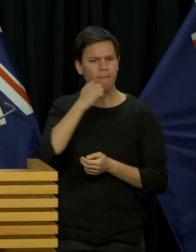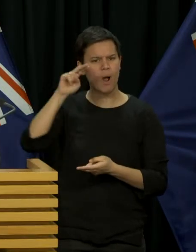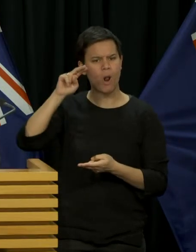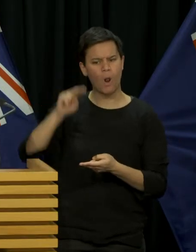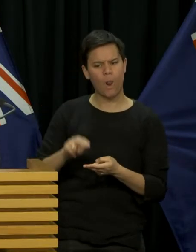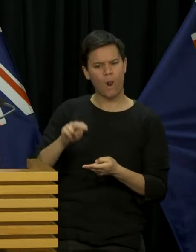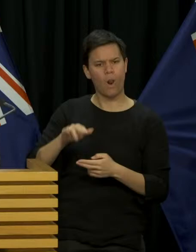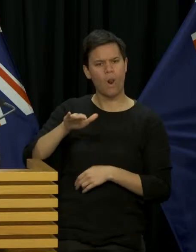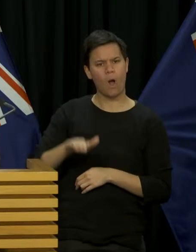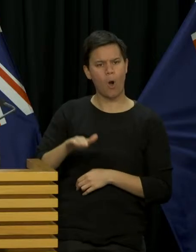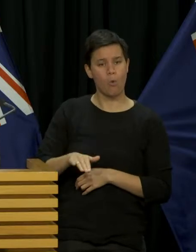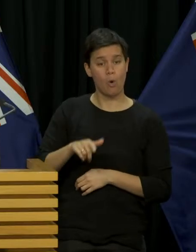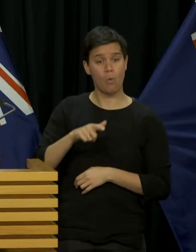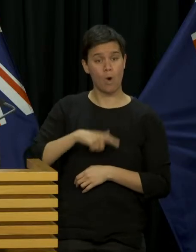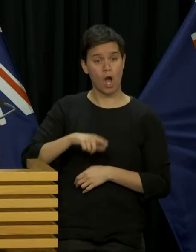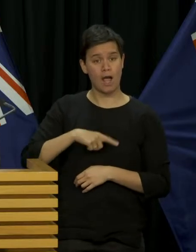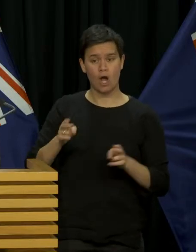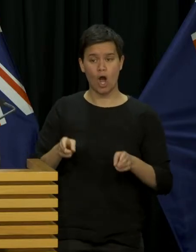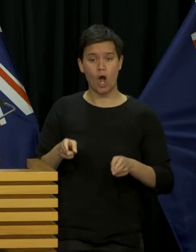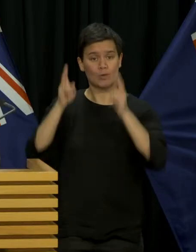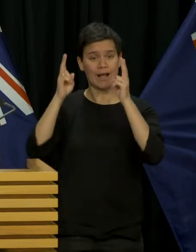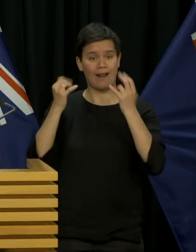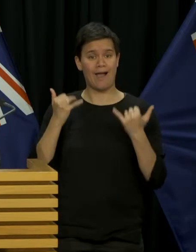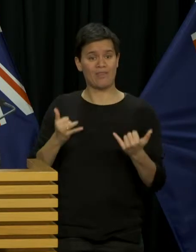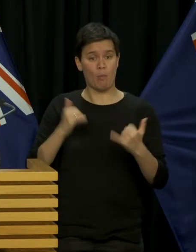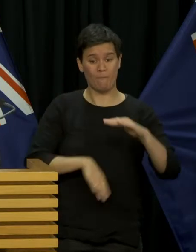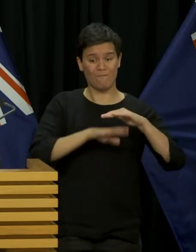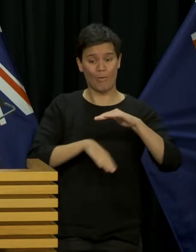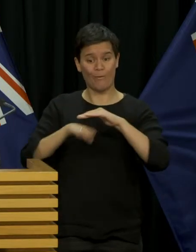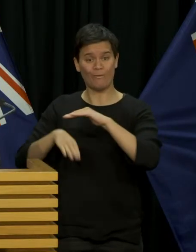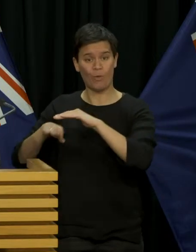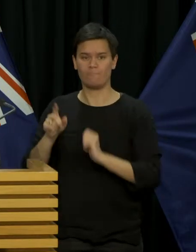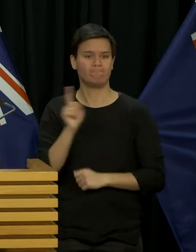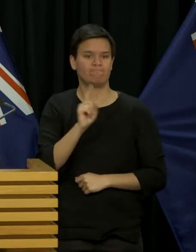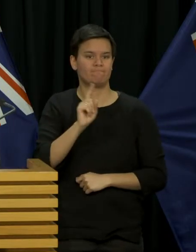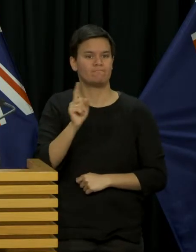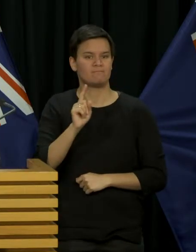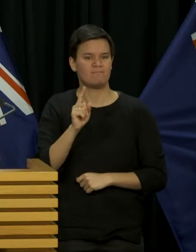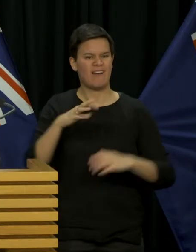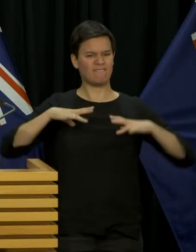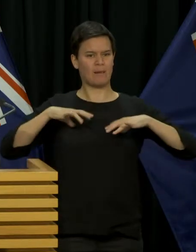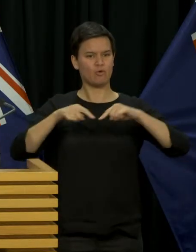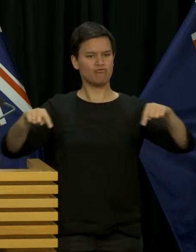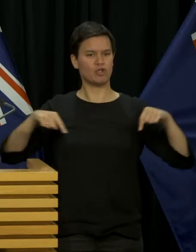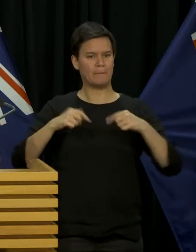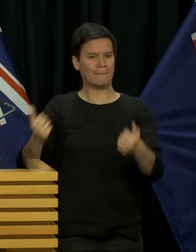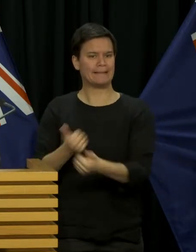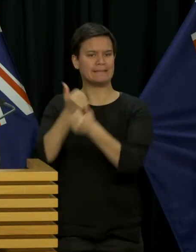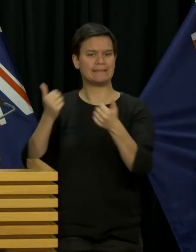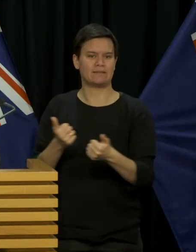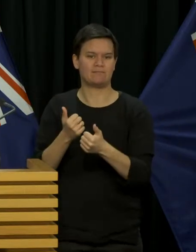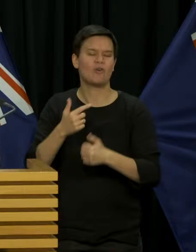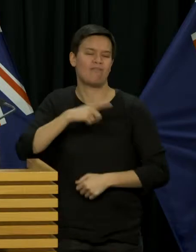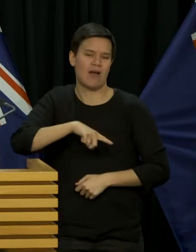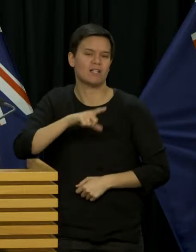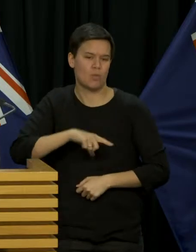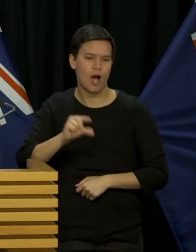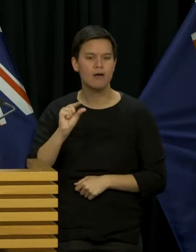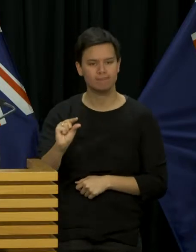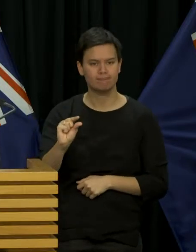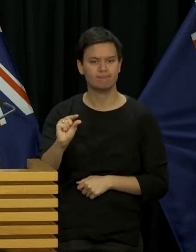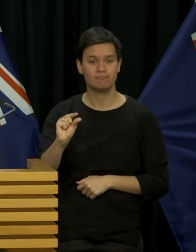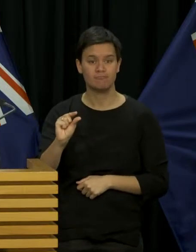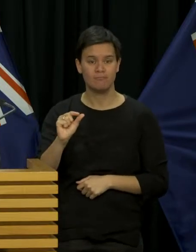quarantine reflects the lower occupancy rate at the moment in those facilities, and it's been good to see that the number of people being tested